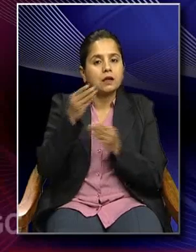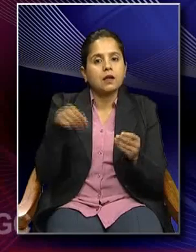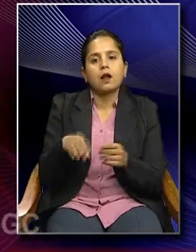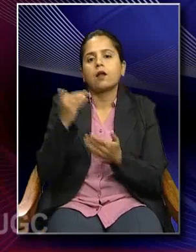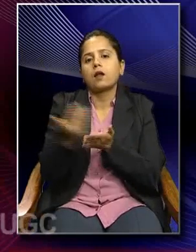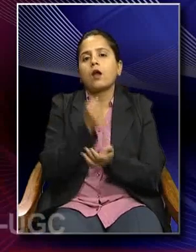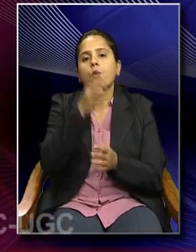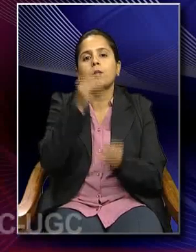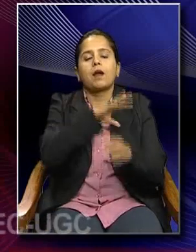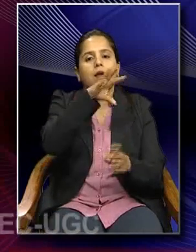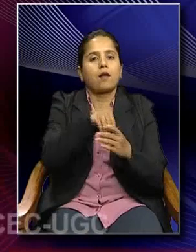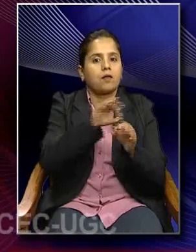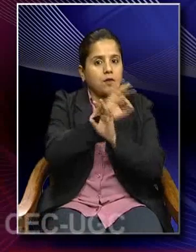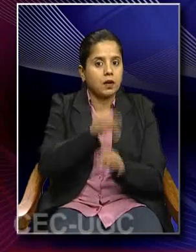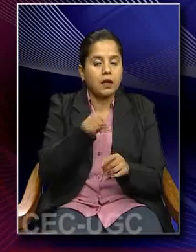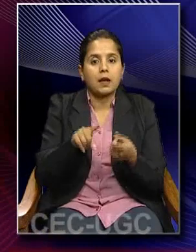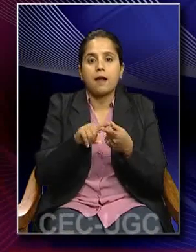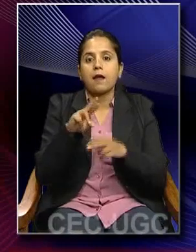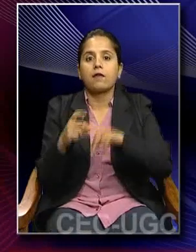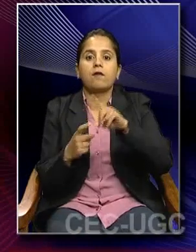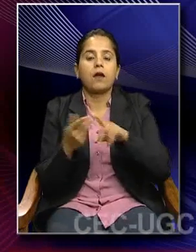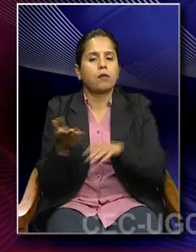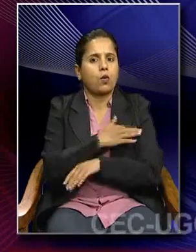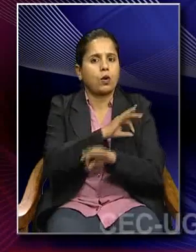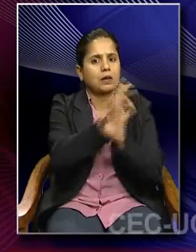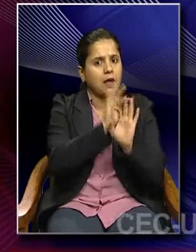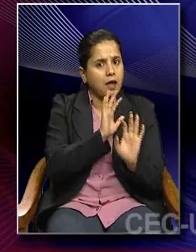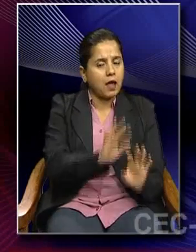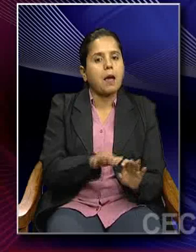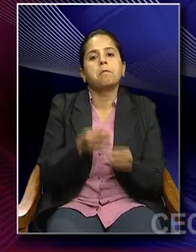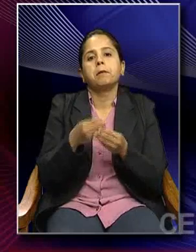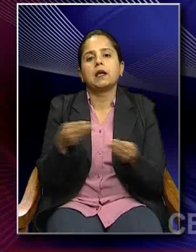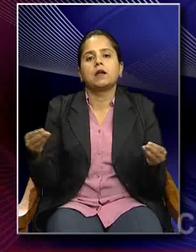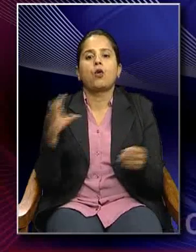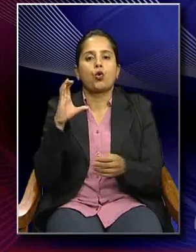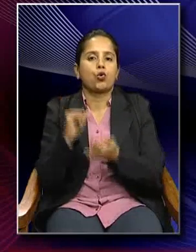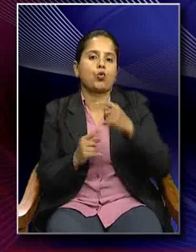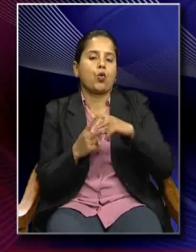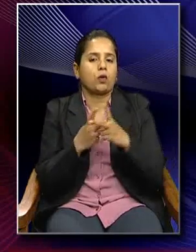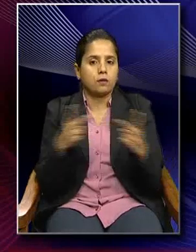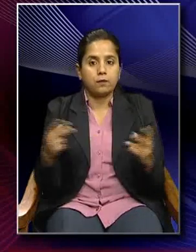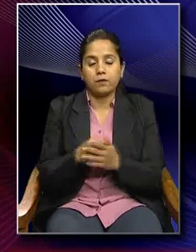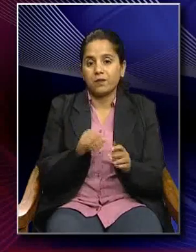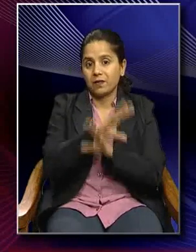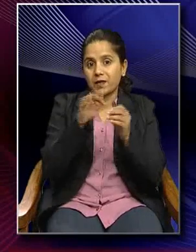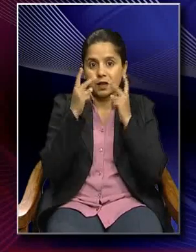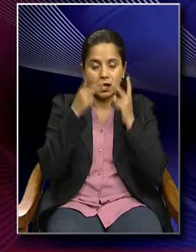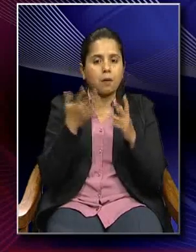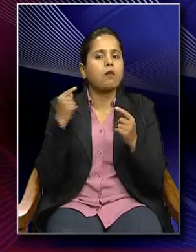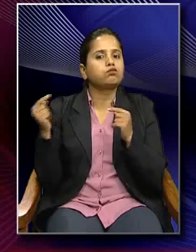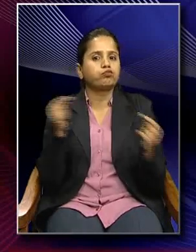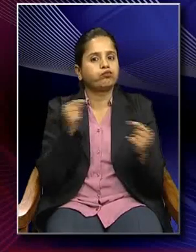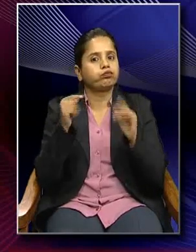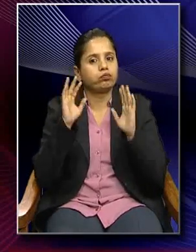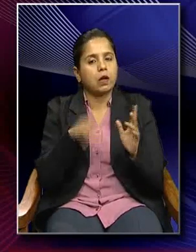milk. The effect pre-exists in the material cause. So these are the arguments